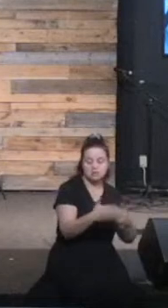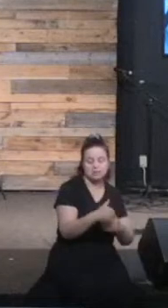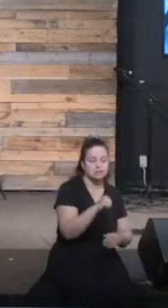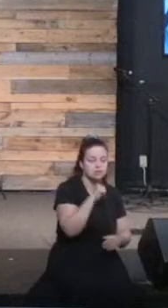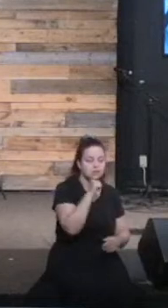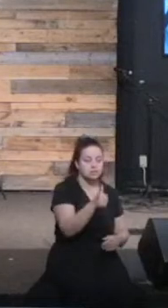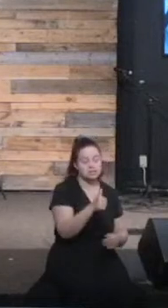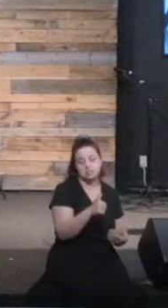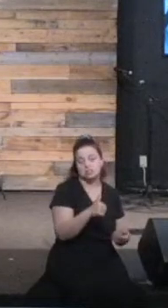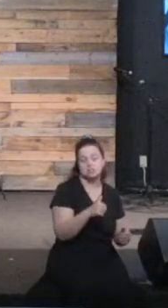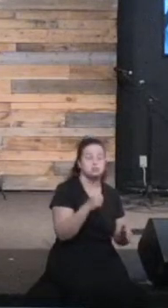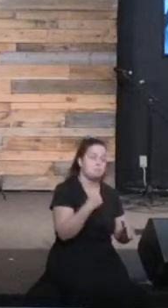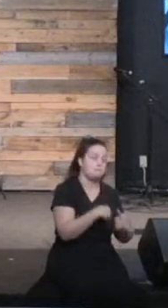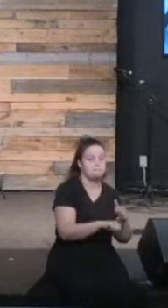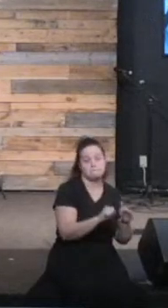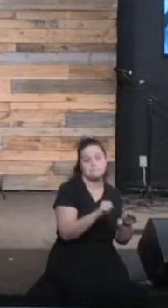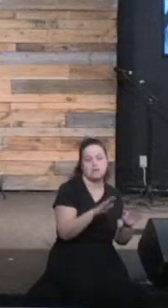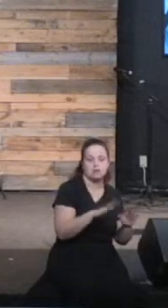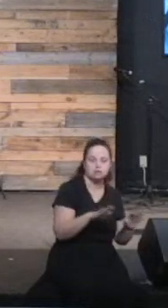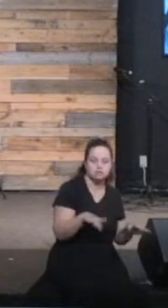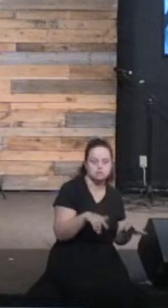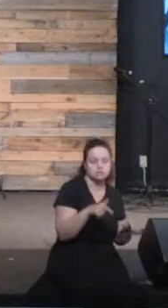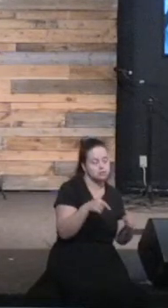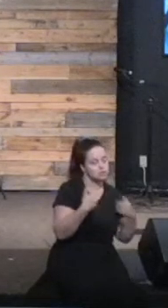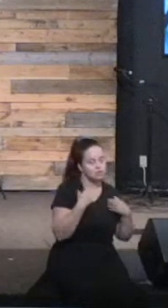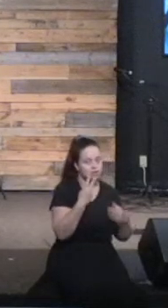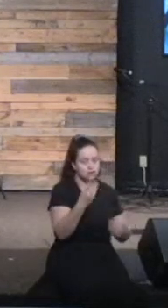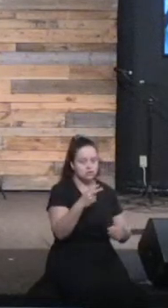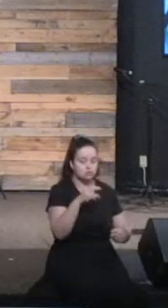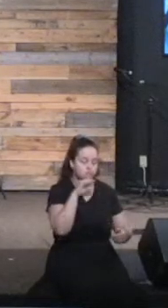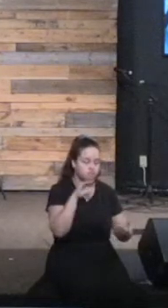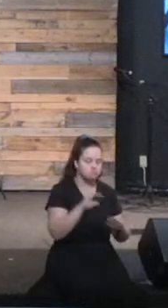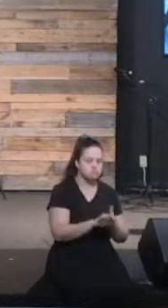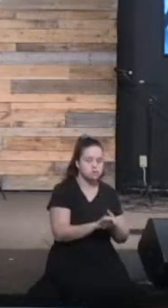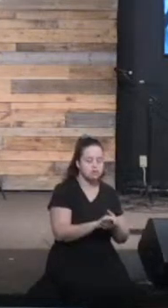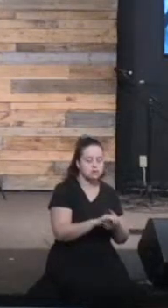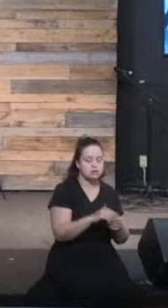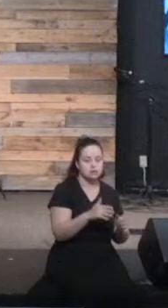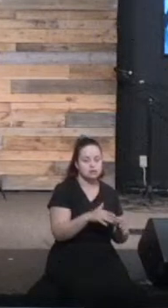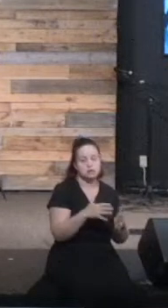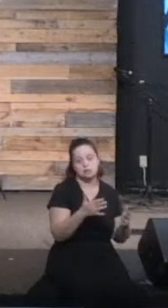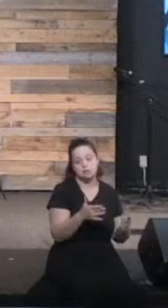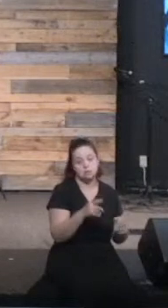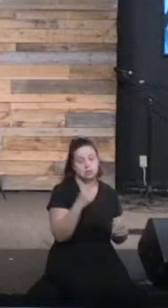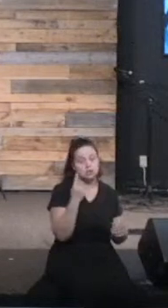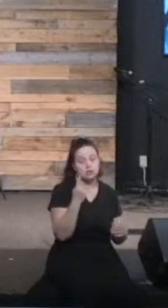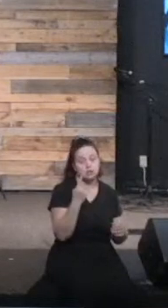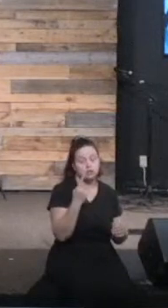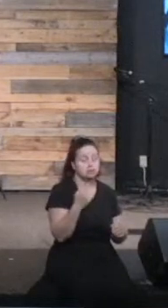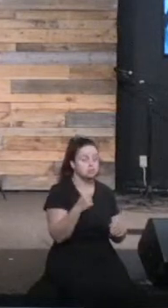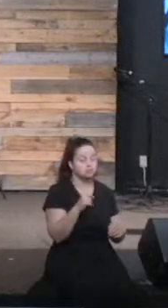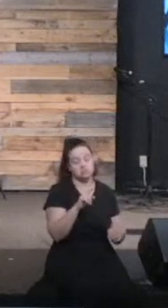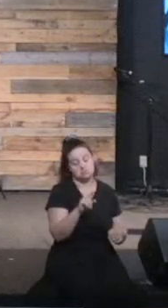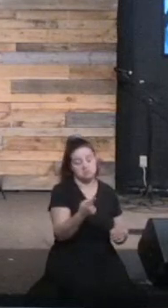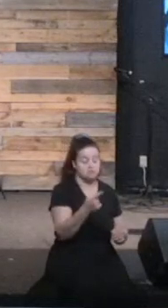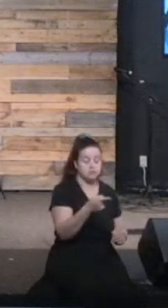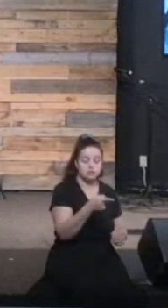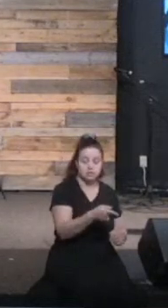took two wives and then apparently someone offended him and he killed that fool